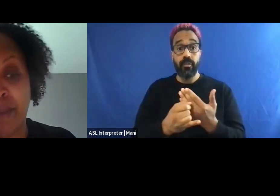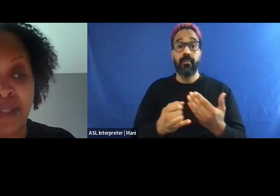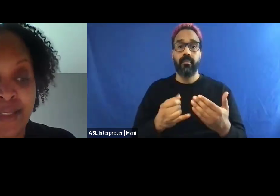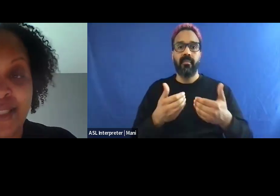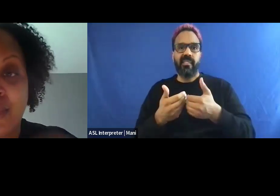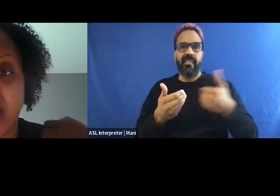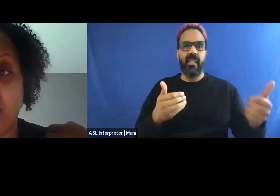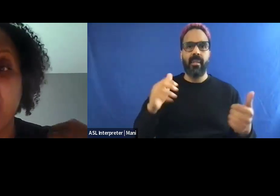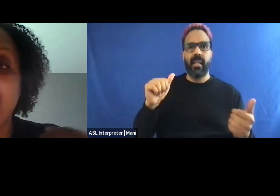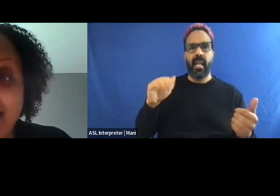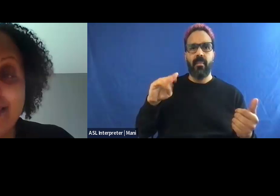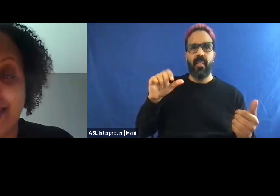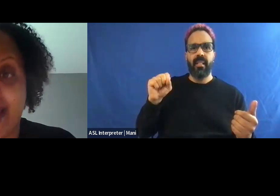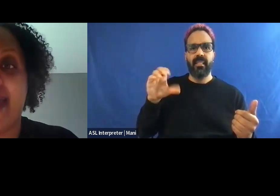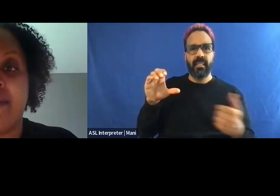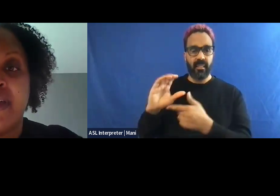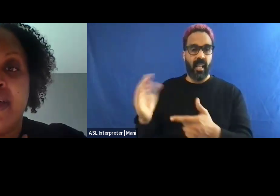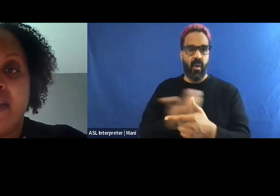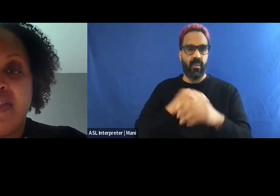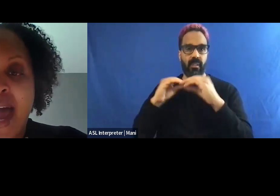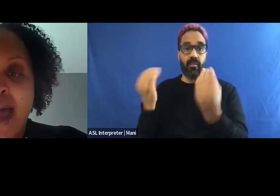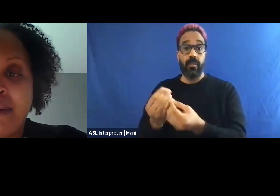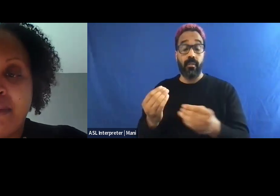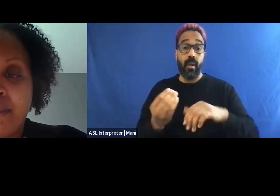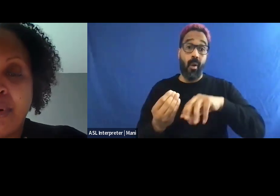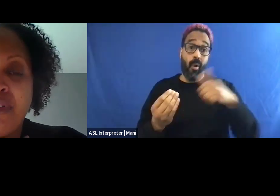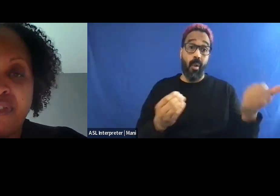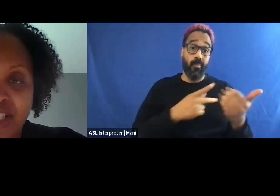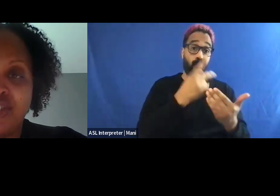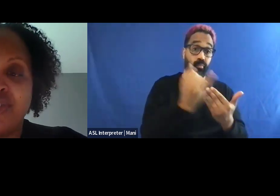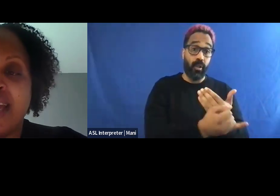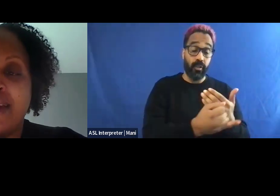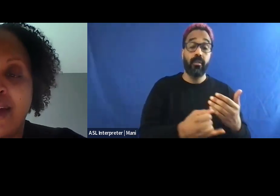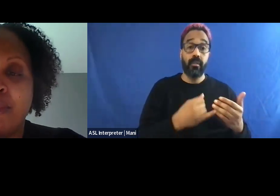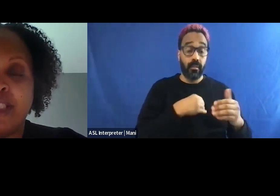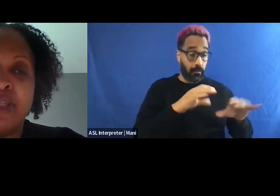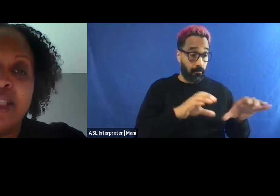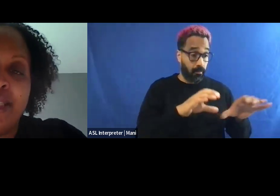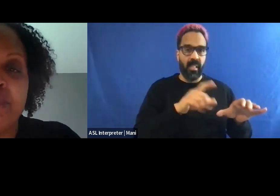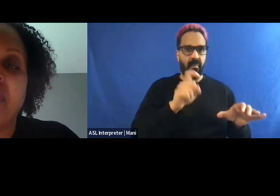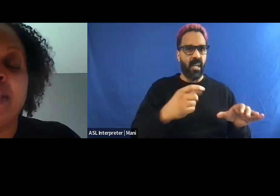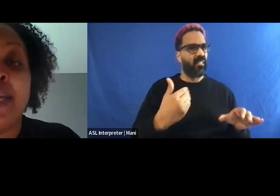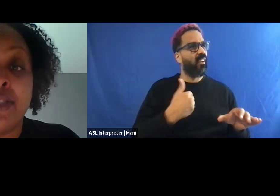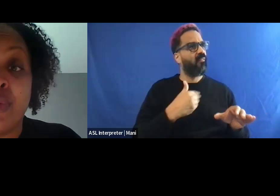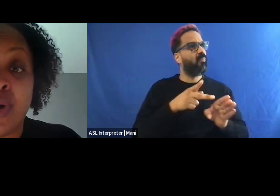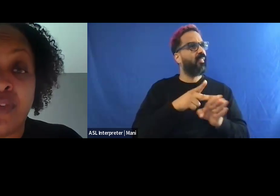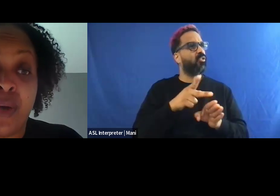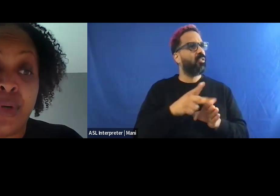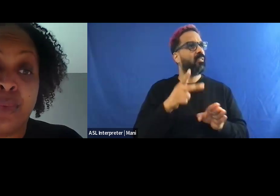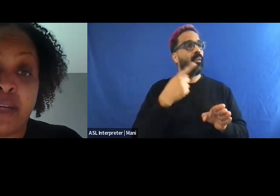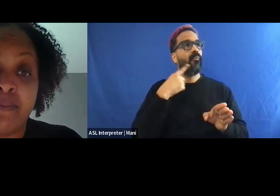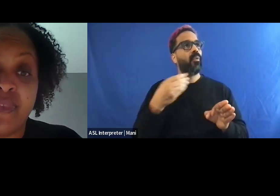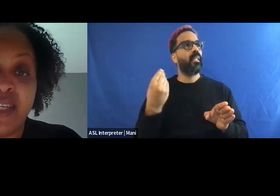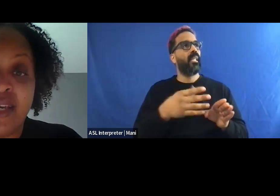of Able SC, where we needed to have that professional that can help us put the disability lens on the work